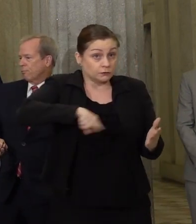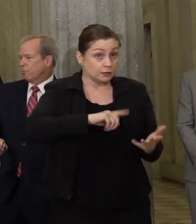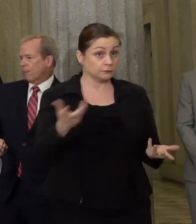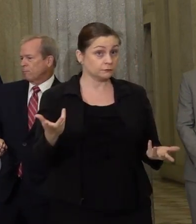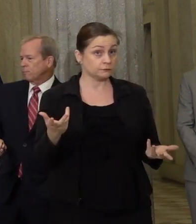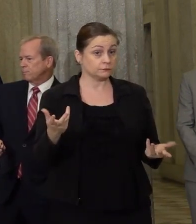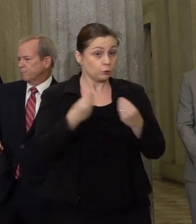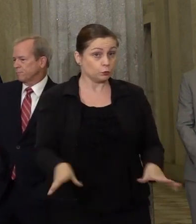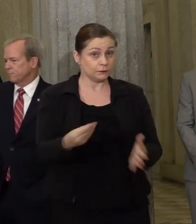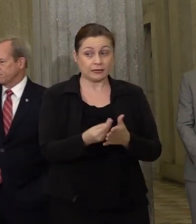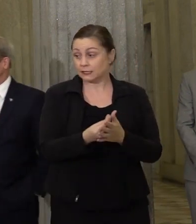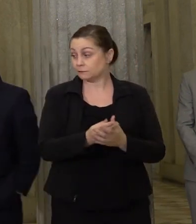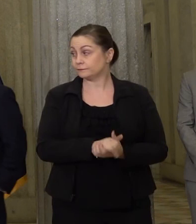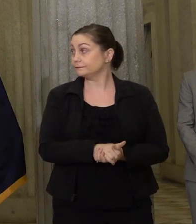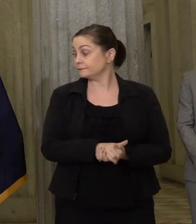industry?